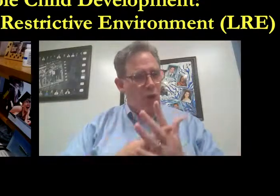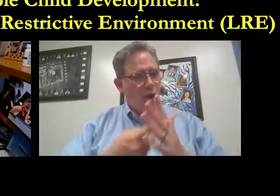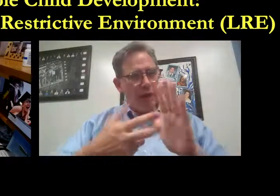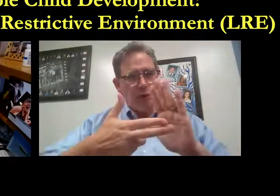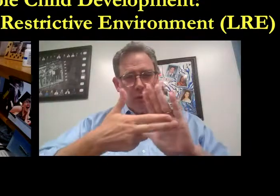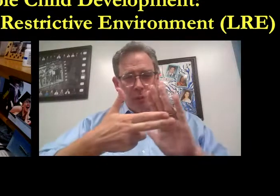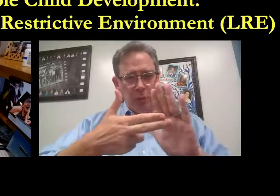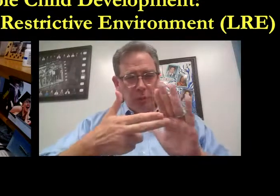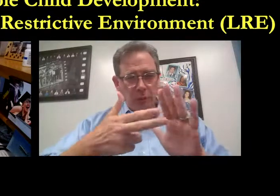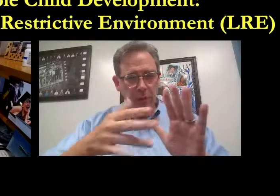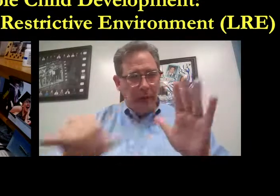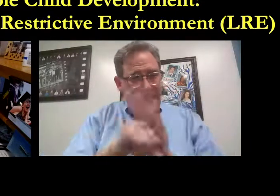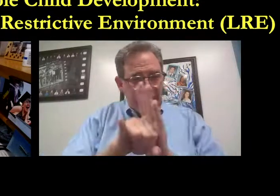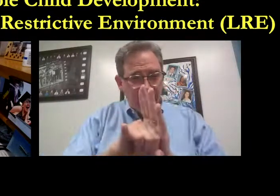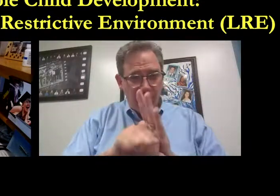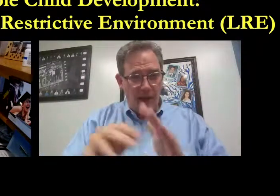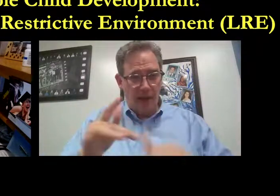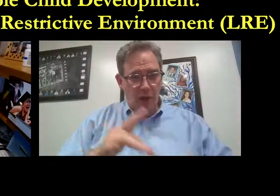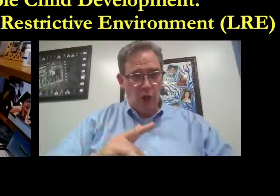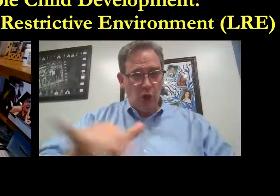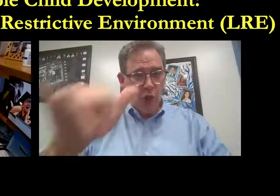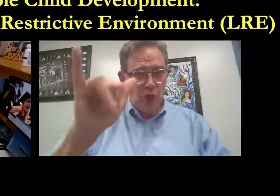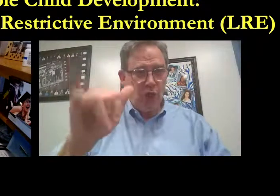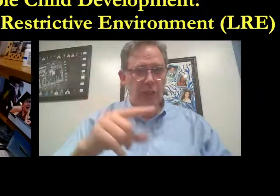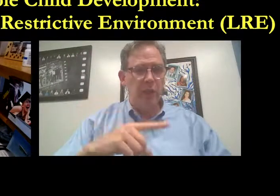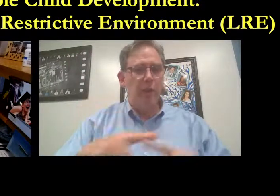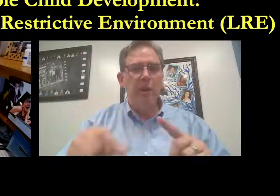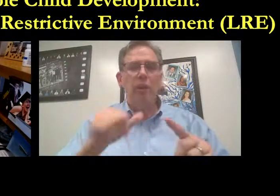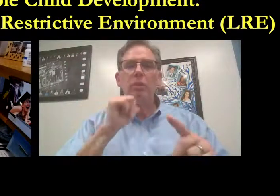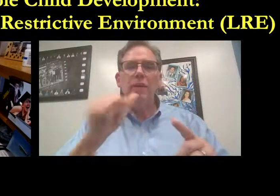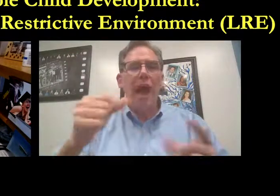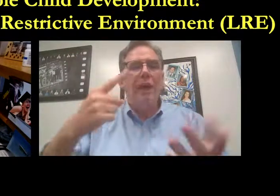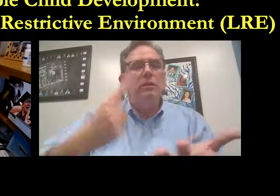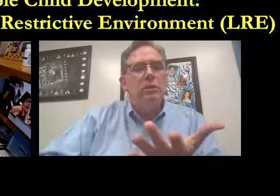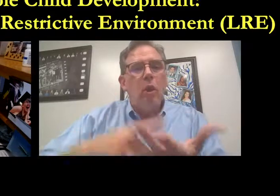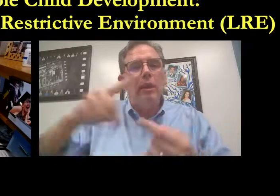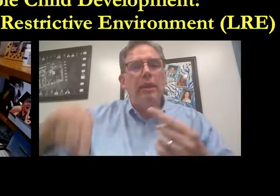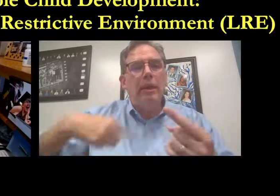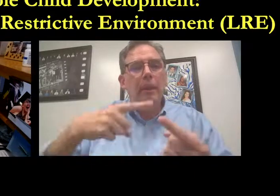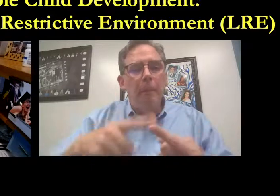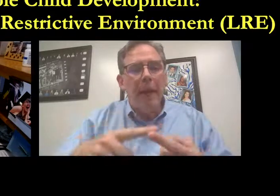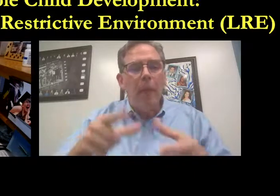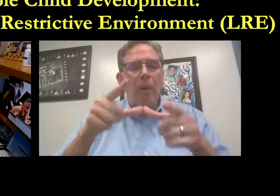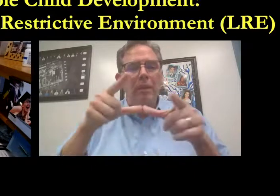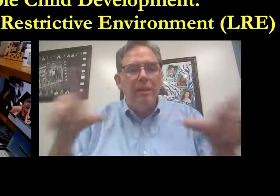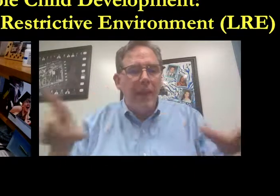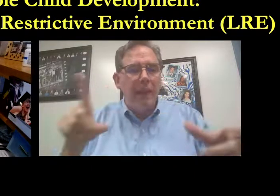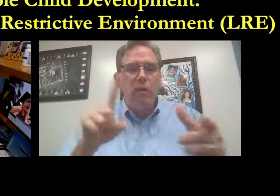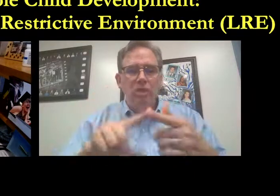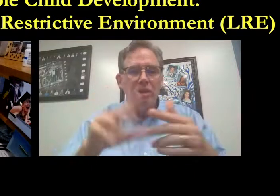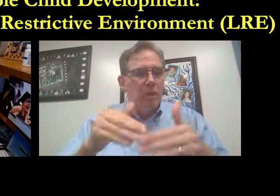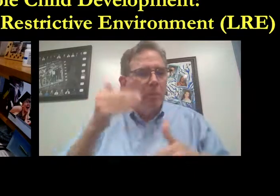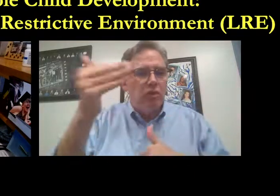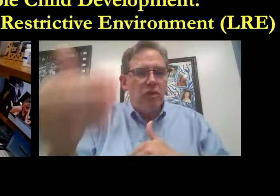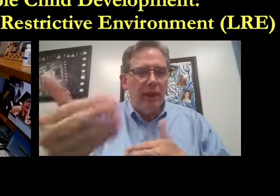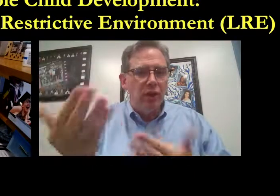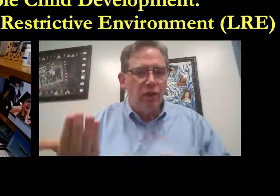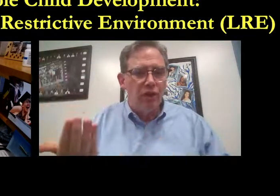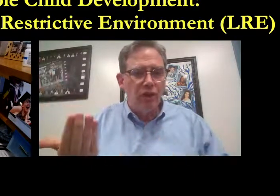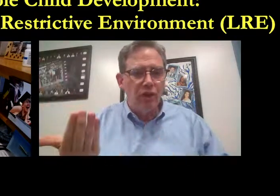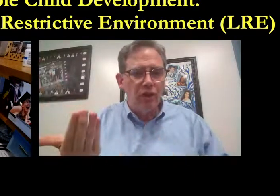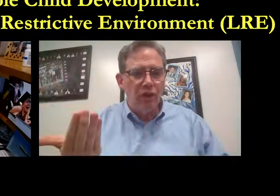2. Now, with infant screening starting, they can identify deafness